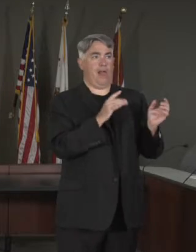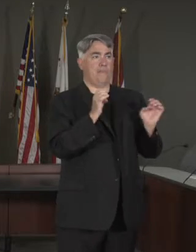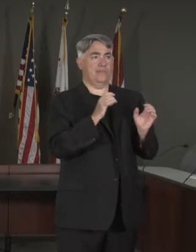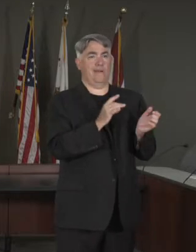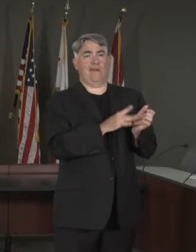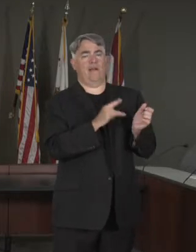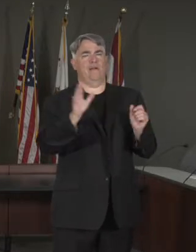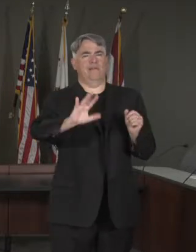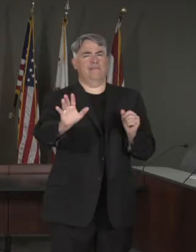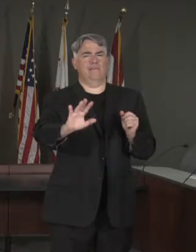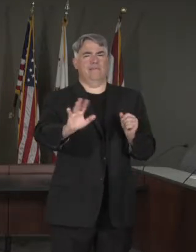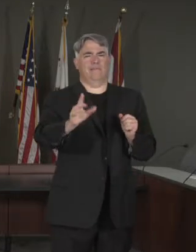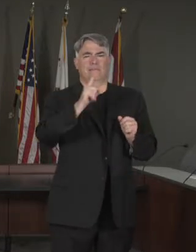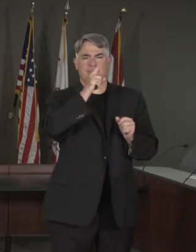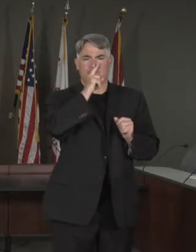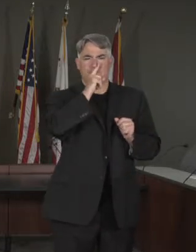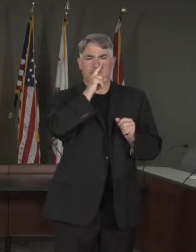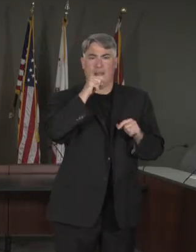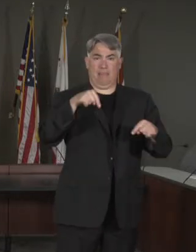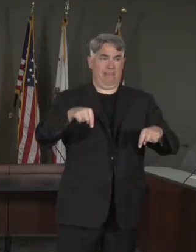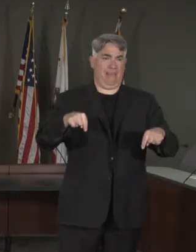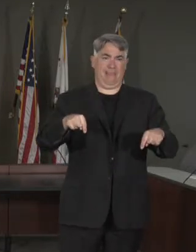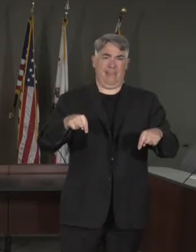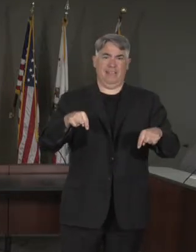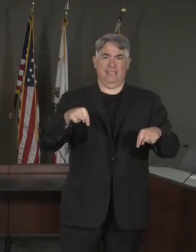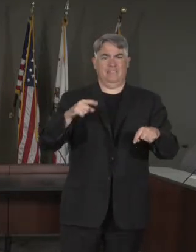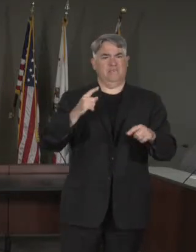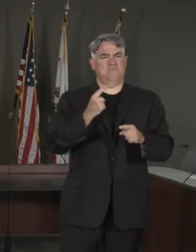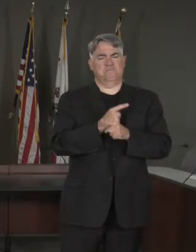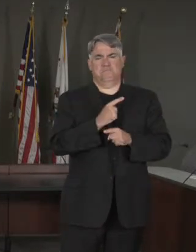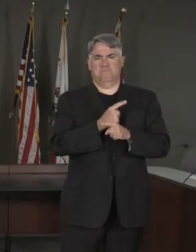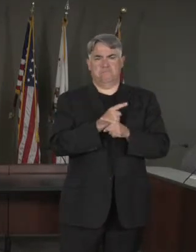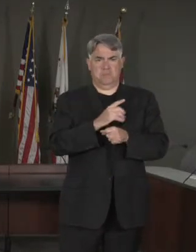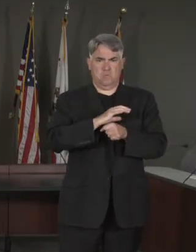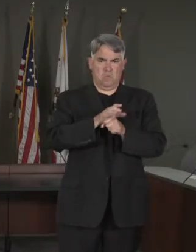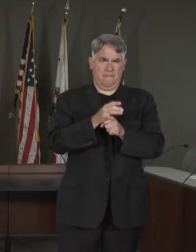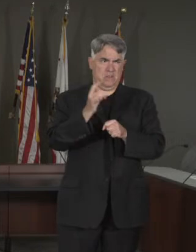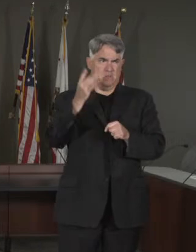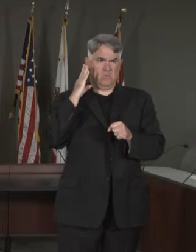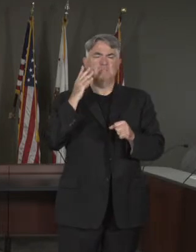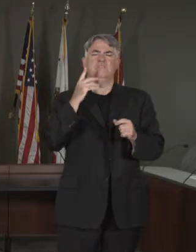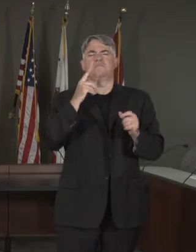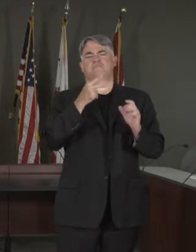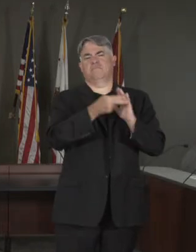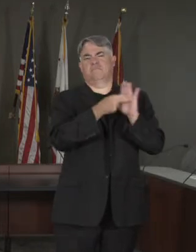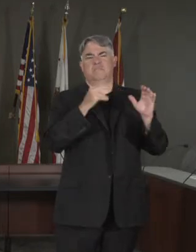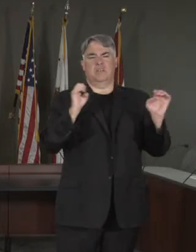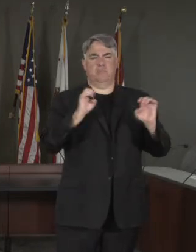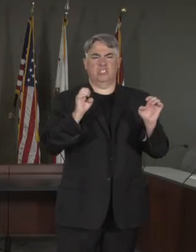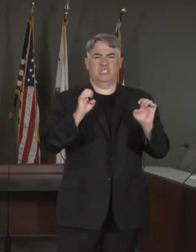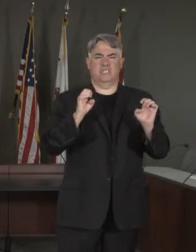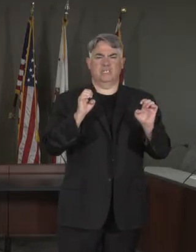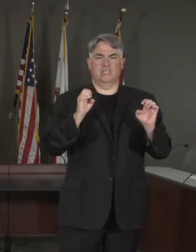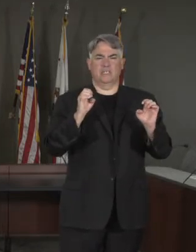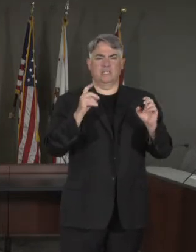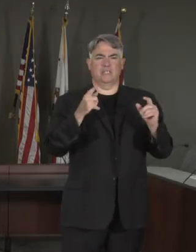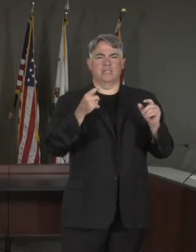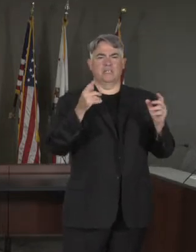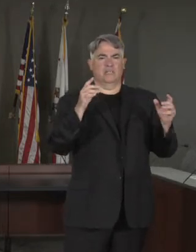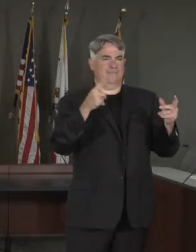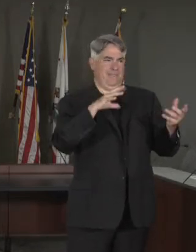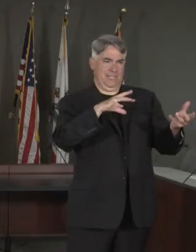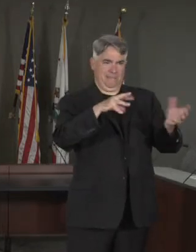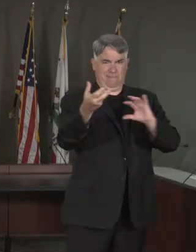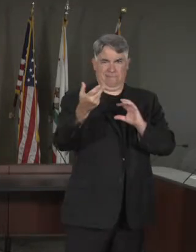practice. When you have a state of emergency, you have a pandemic, you have a disaster, you work your way through it. But that declaration of emergency needs to continue